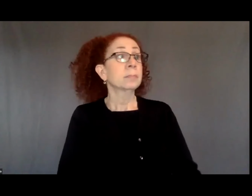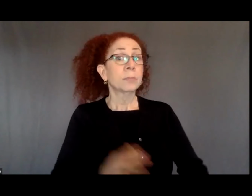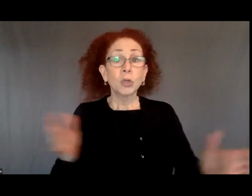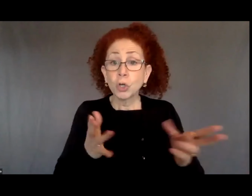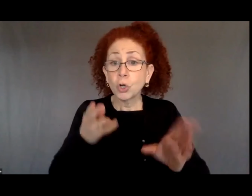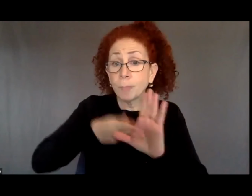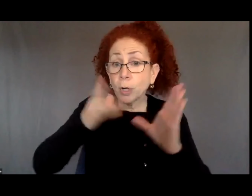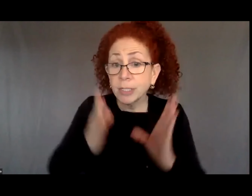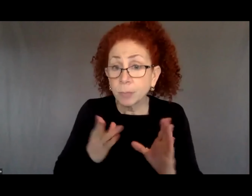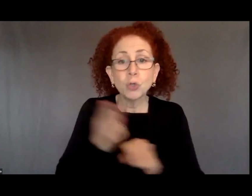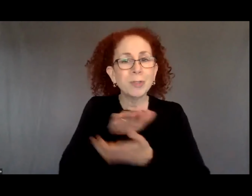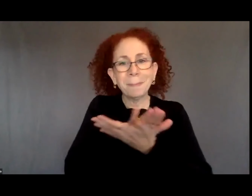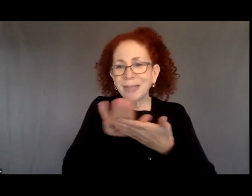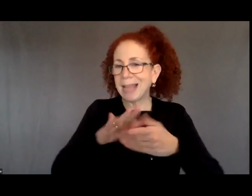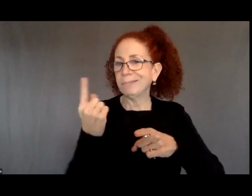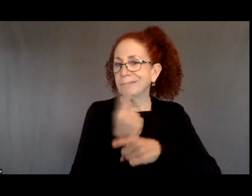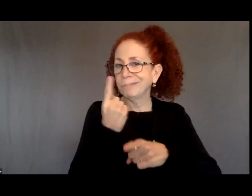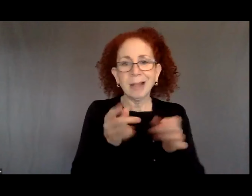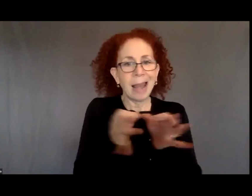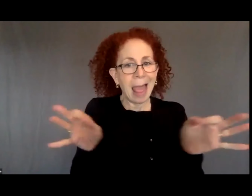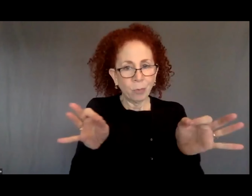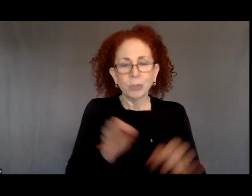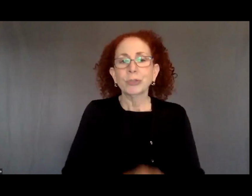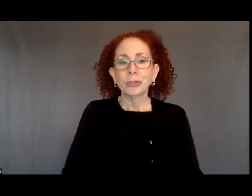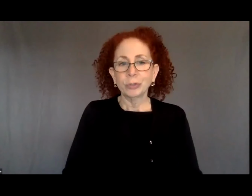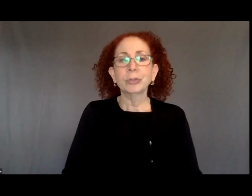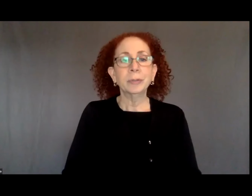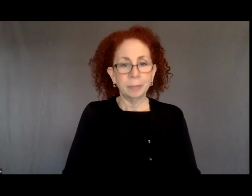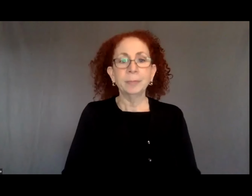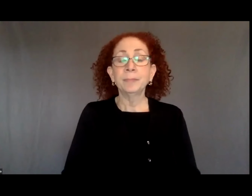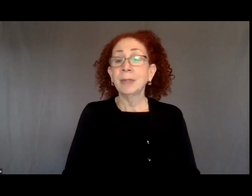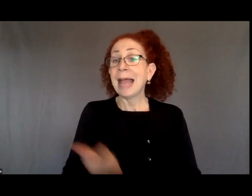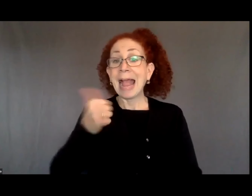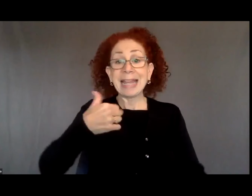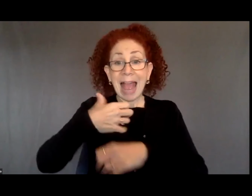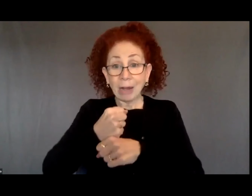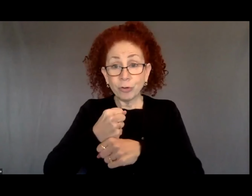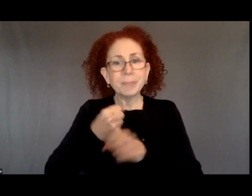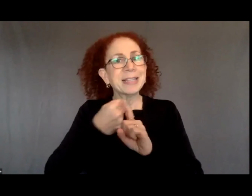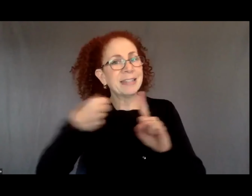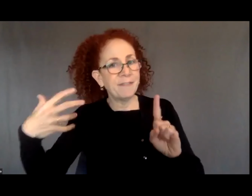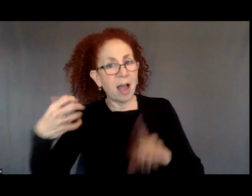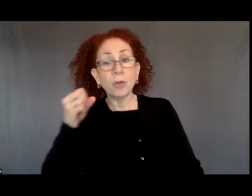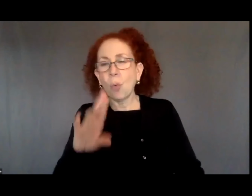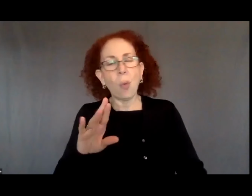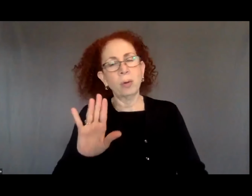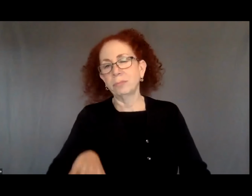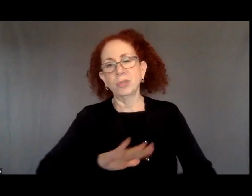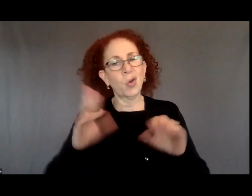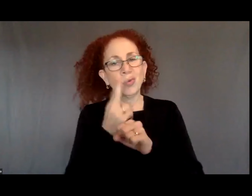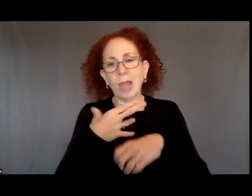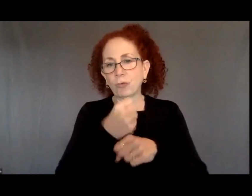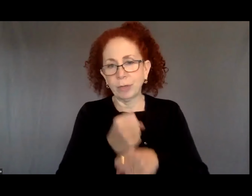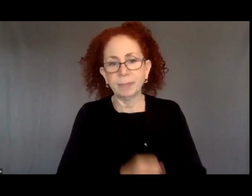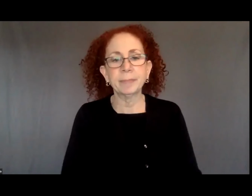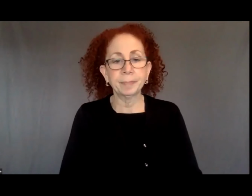to use plain language wherever possible and define acronyms or avoid using them altogether. We